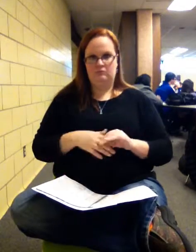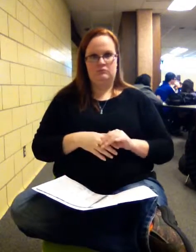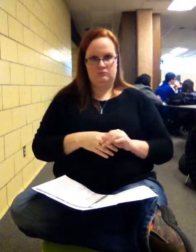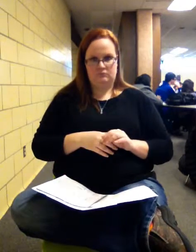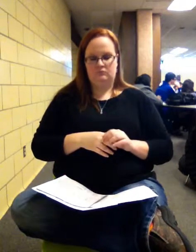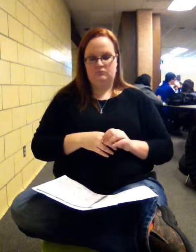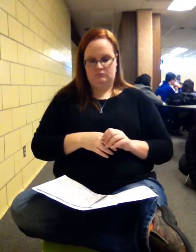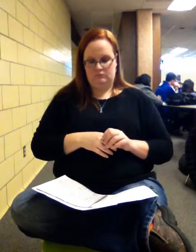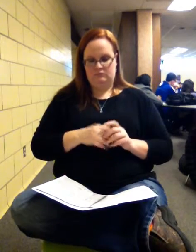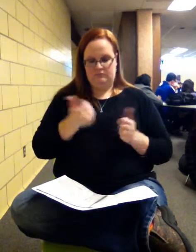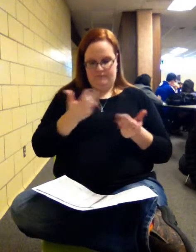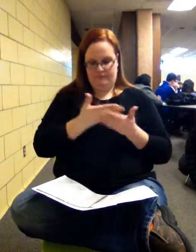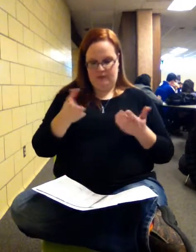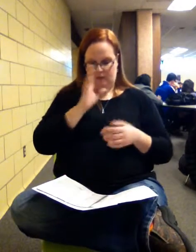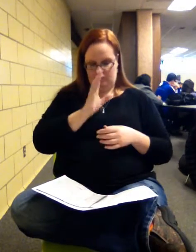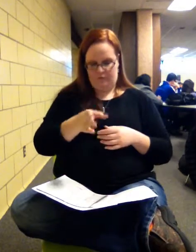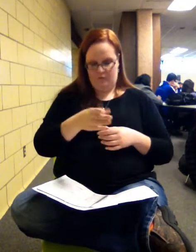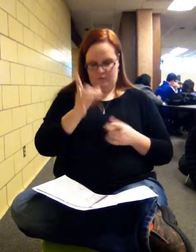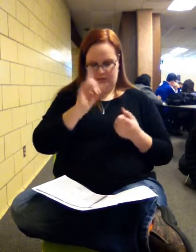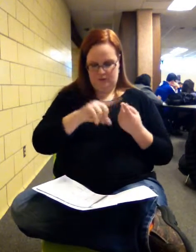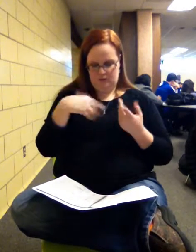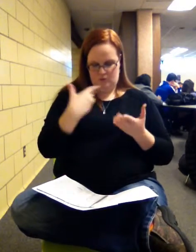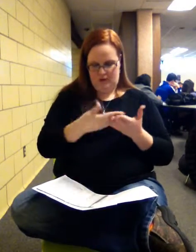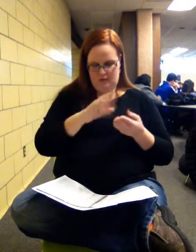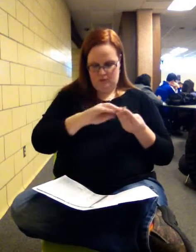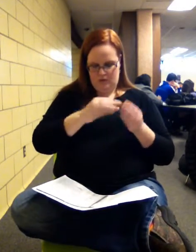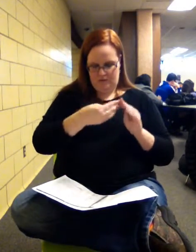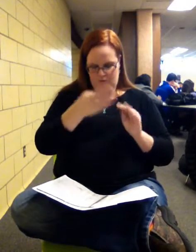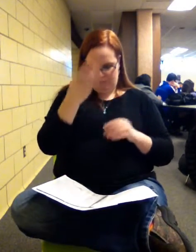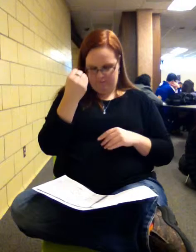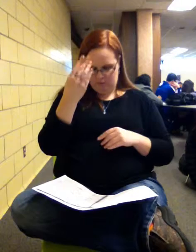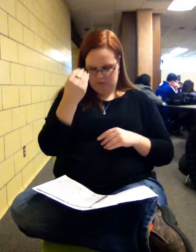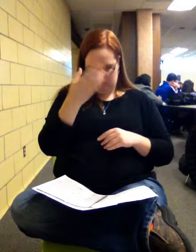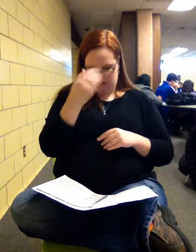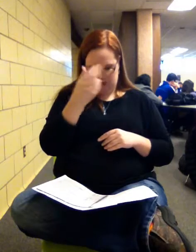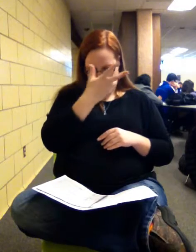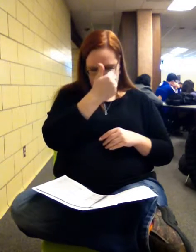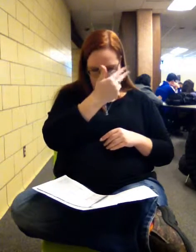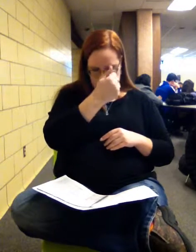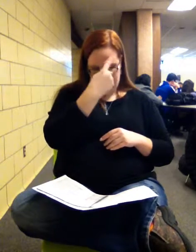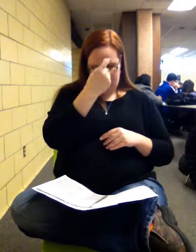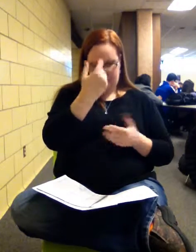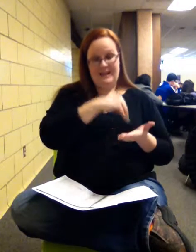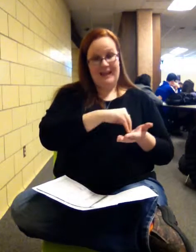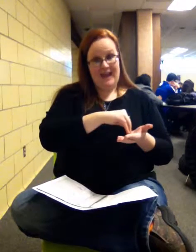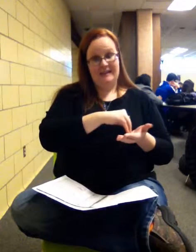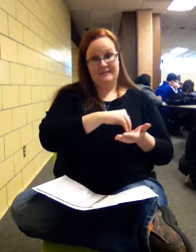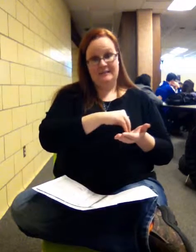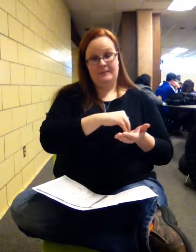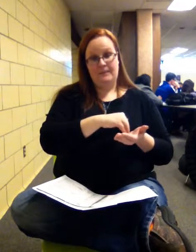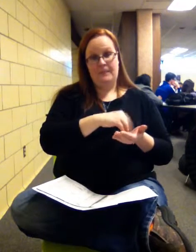Everything else is pretty straightforward until you get to number 14 and 13, because once again, the author used